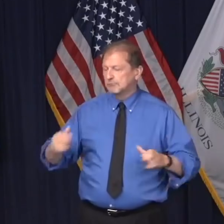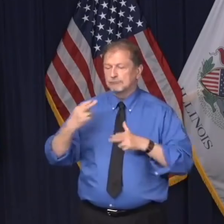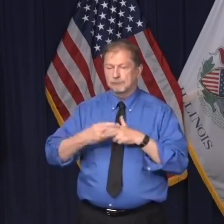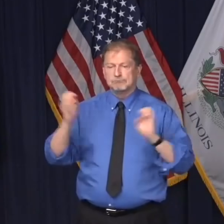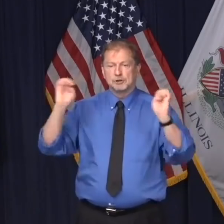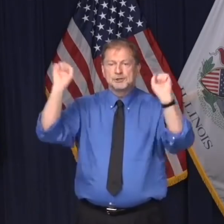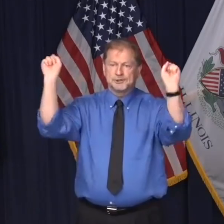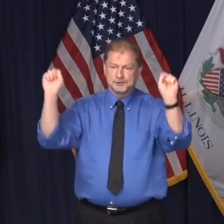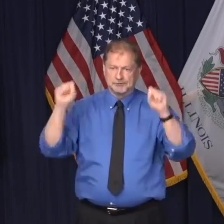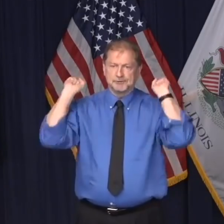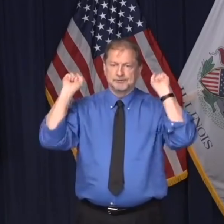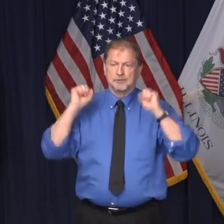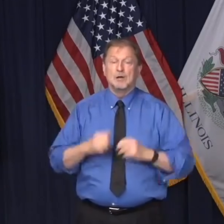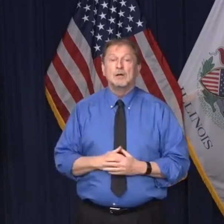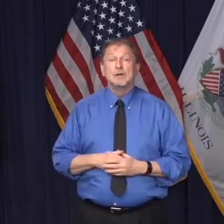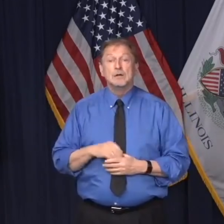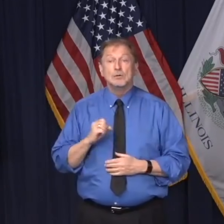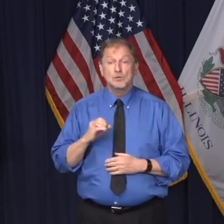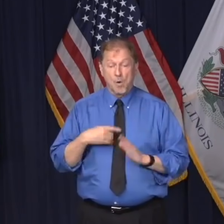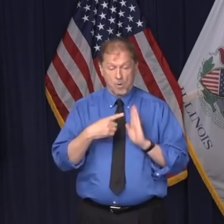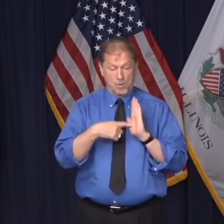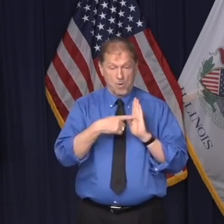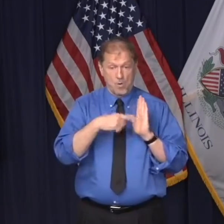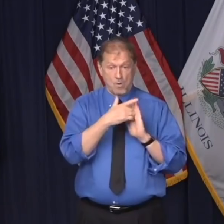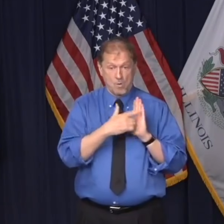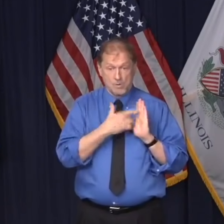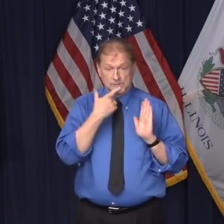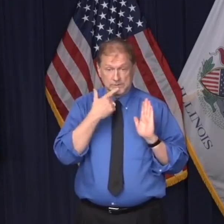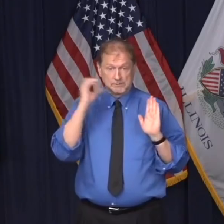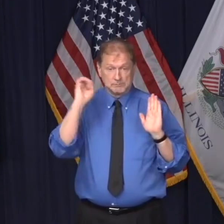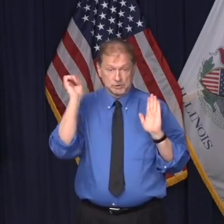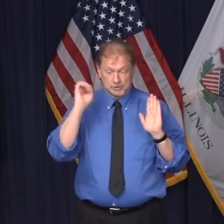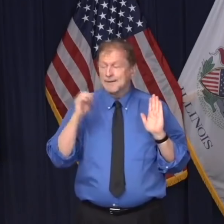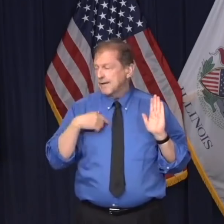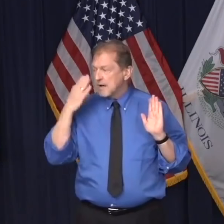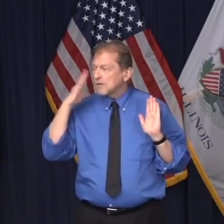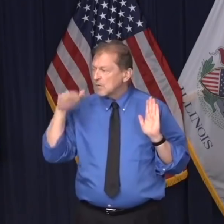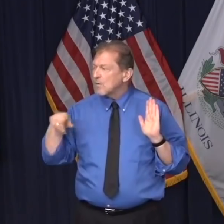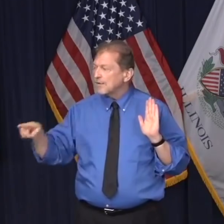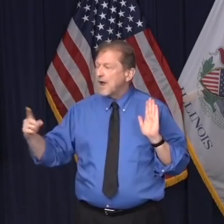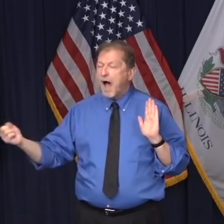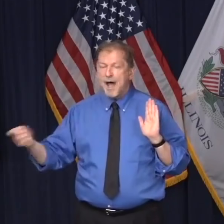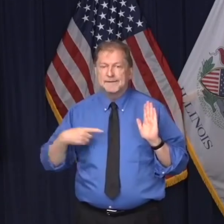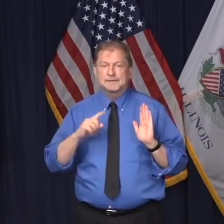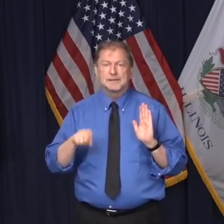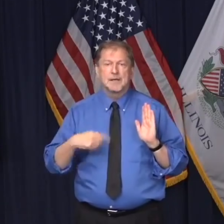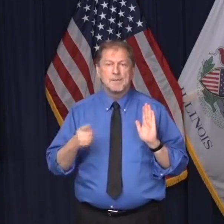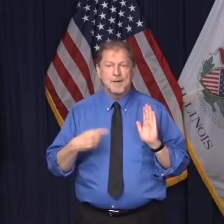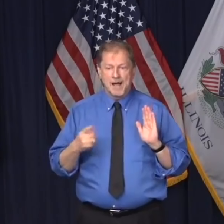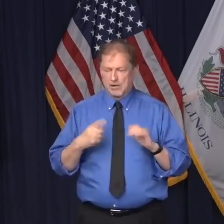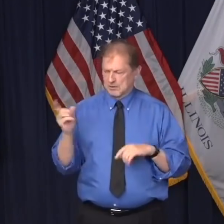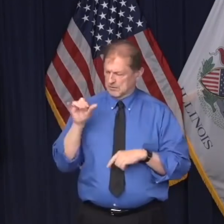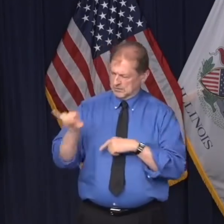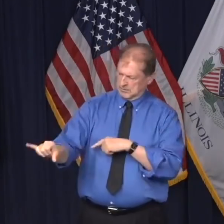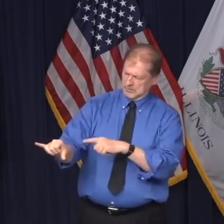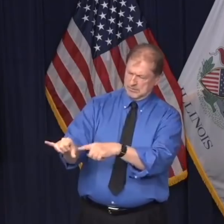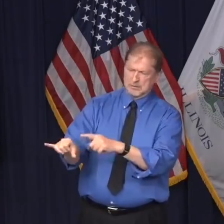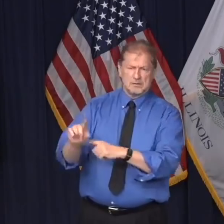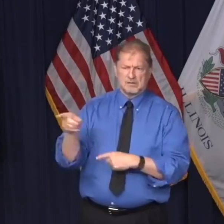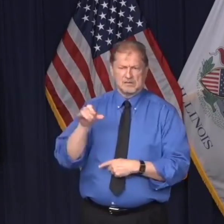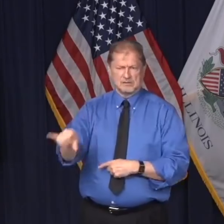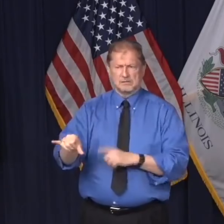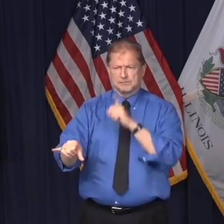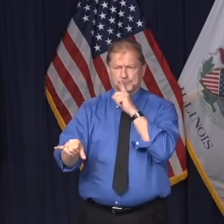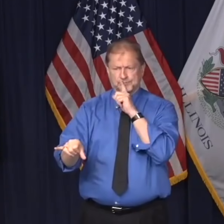look, I know the intent of the question is to ask about the indefinite nature of it. There's nothing